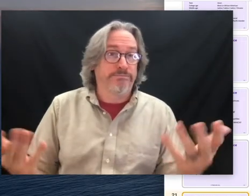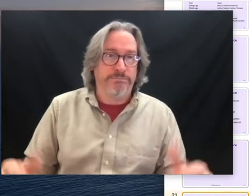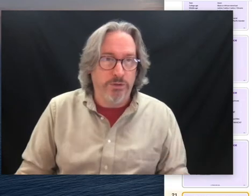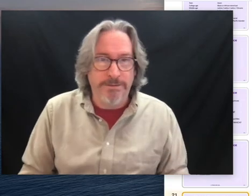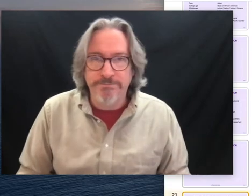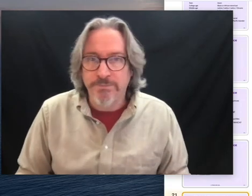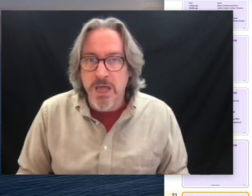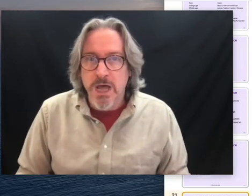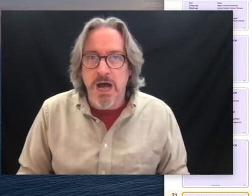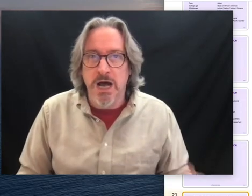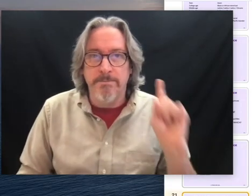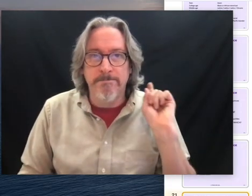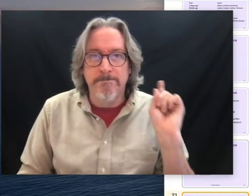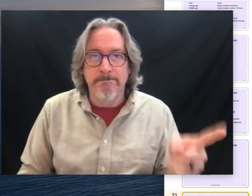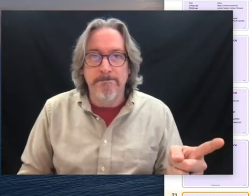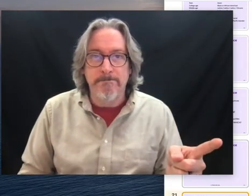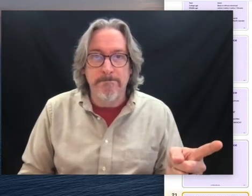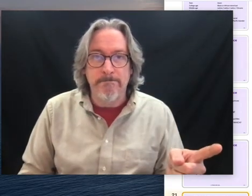Okay.